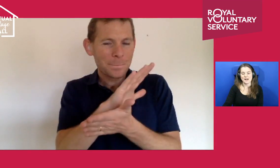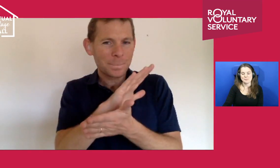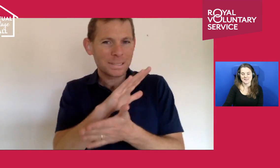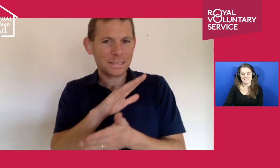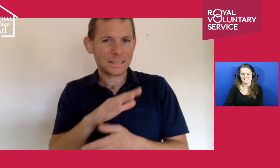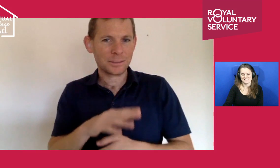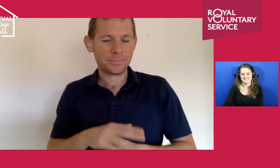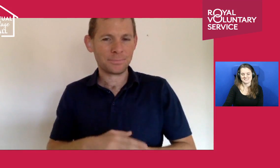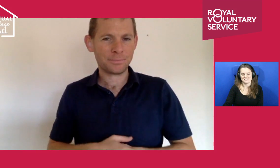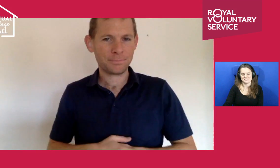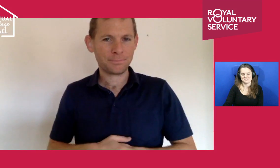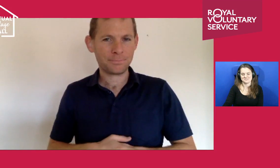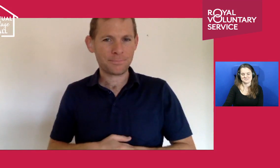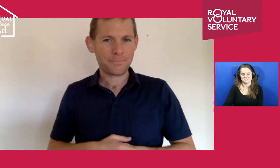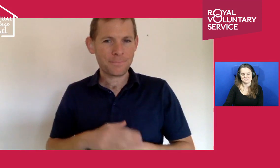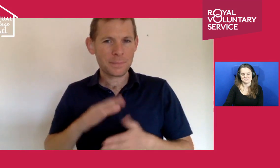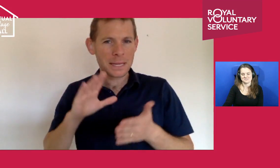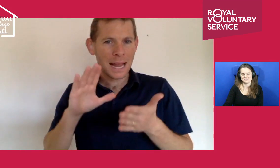Happy.